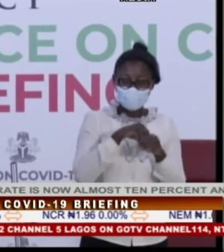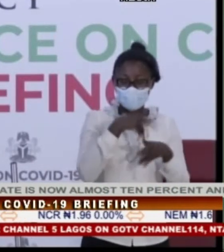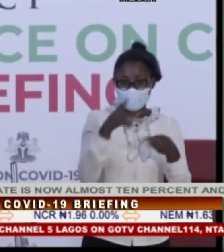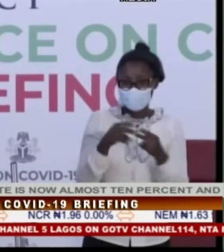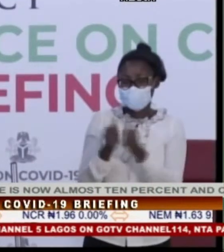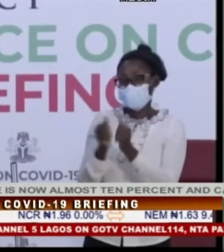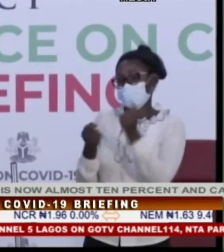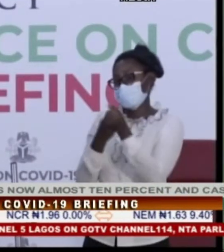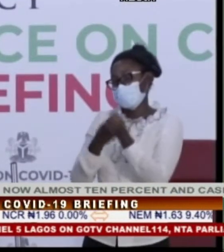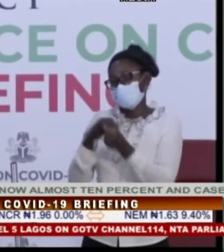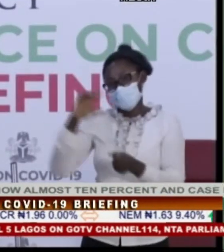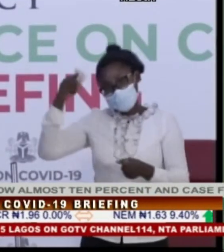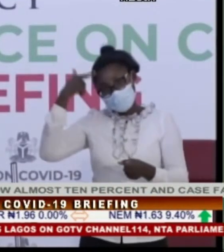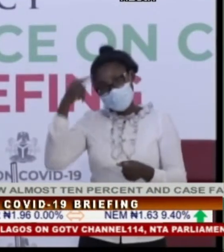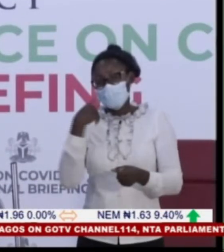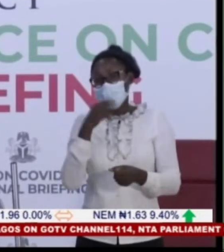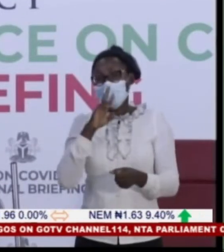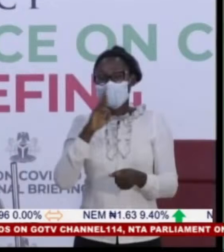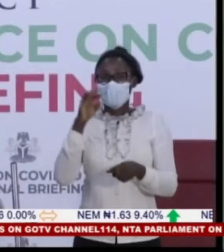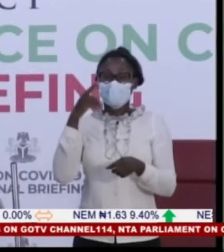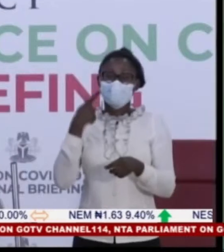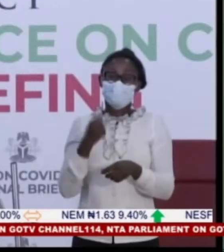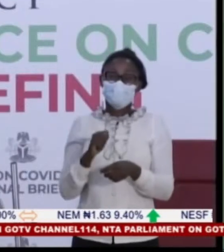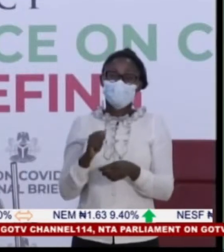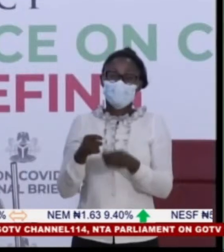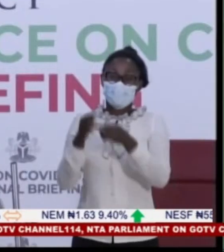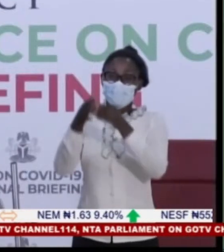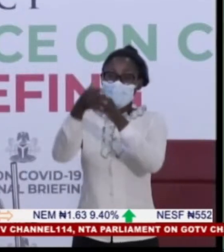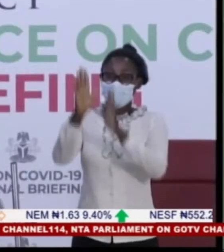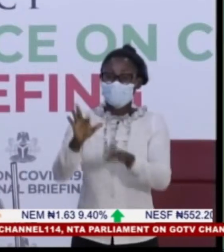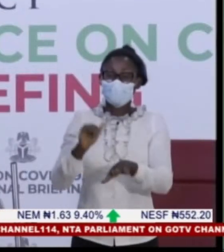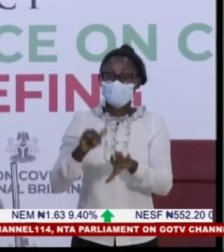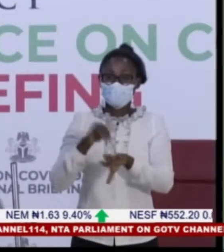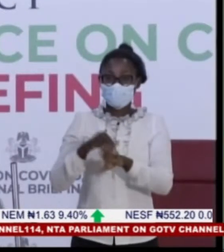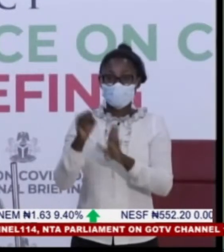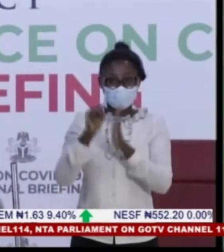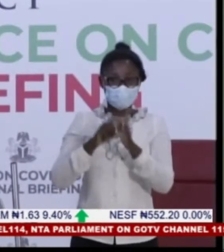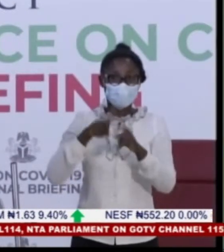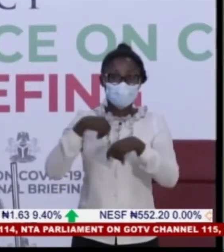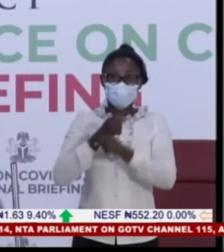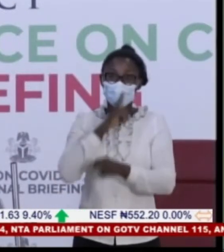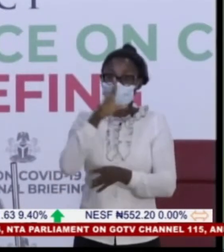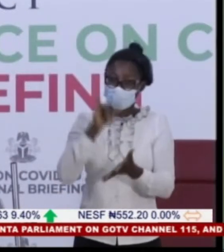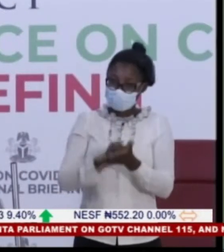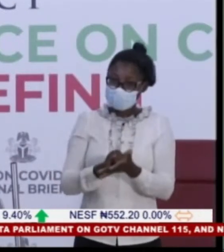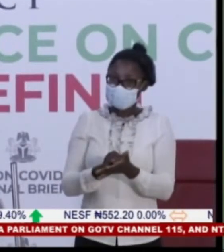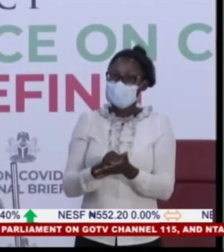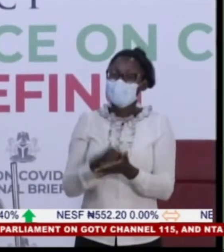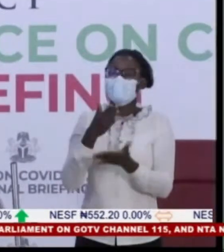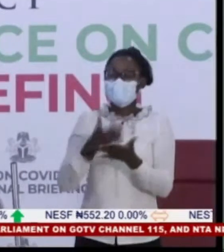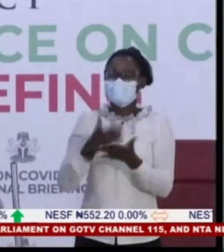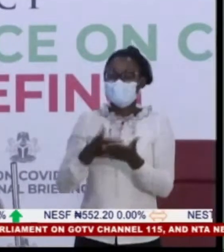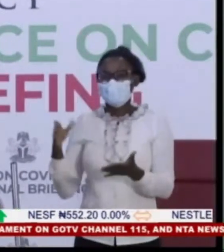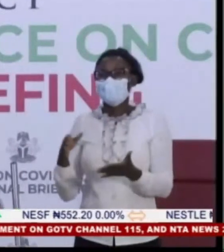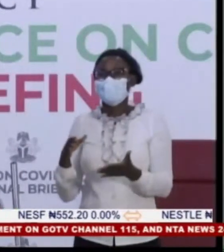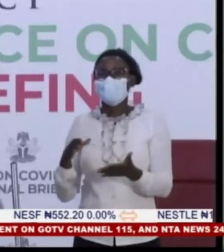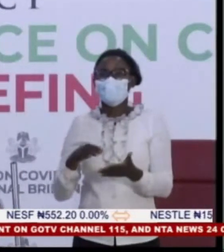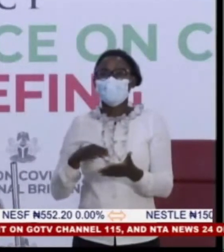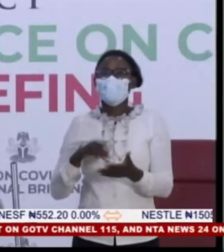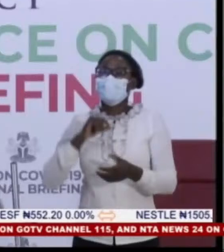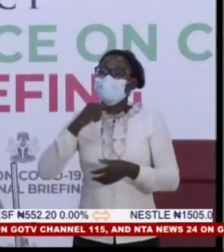universal application across all states. And we will convince the states today at our